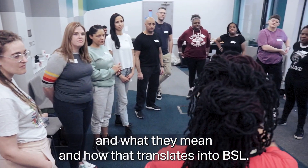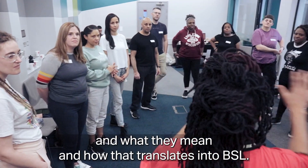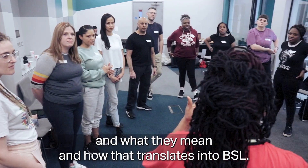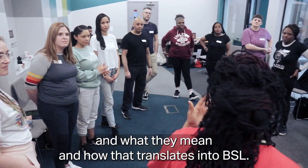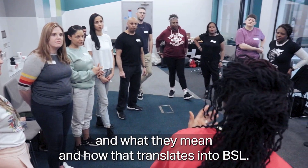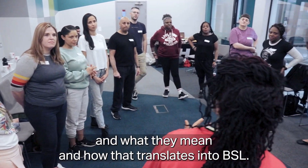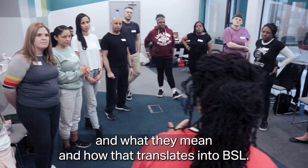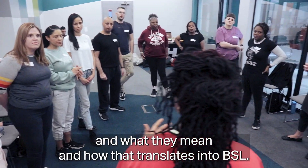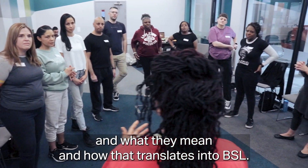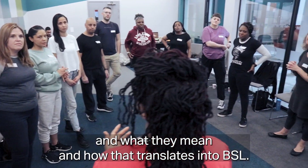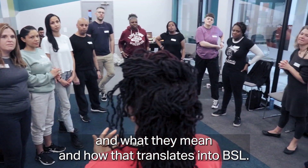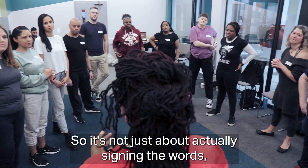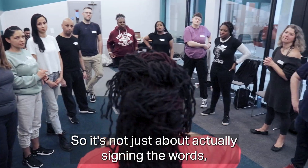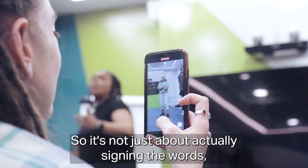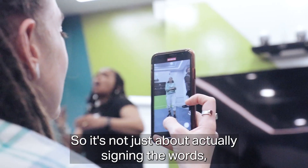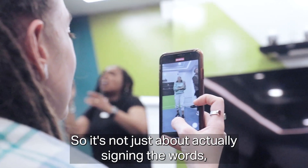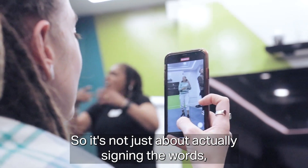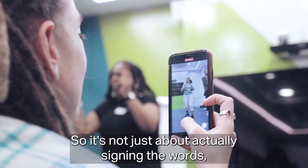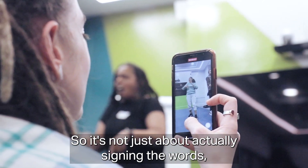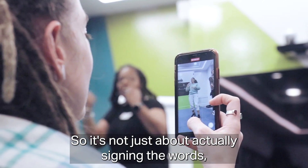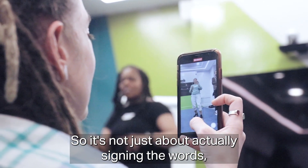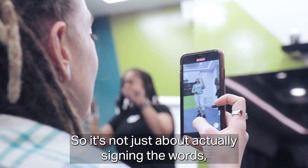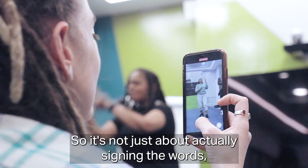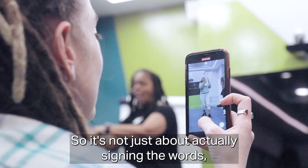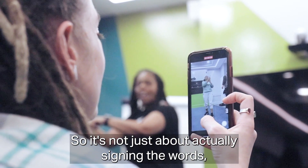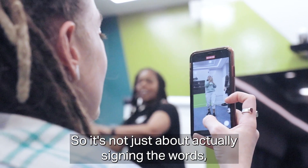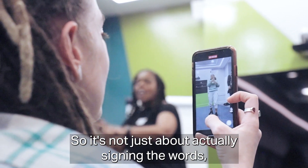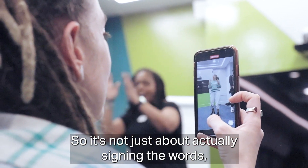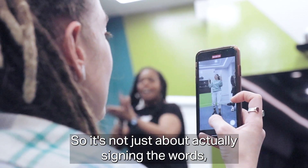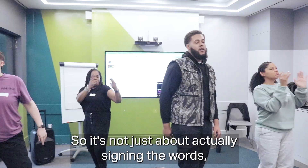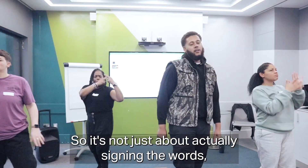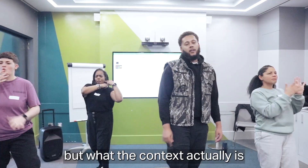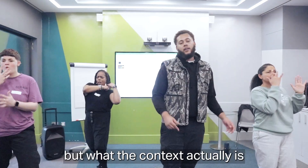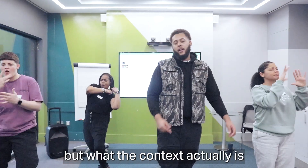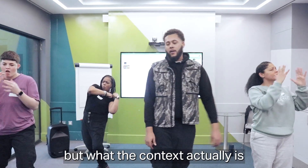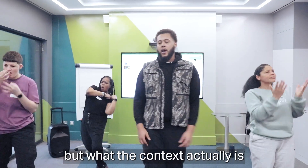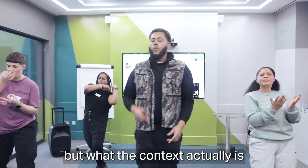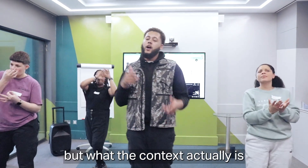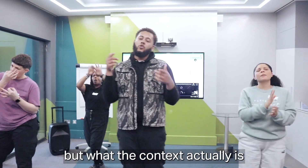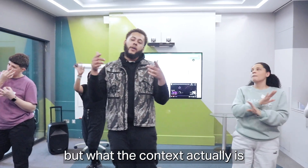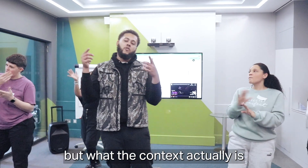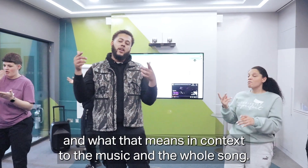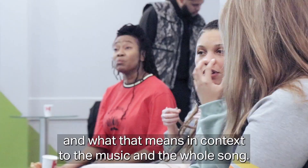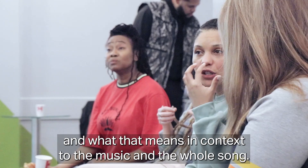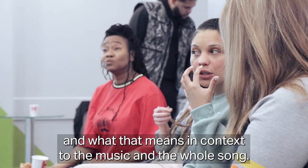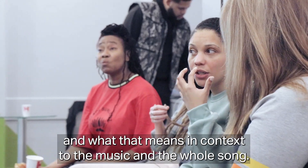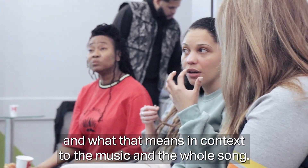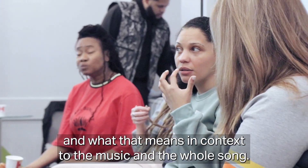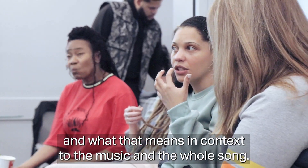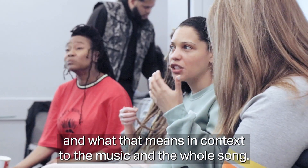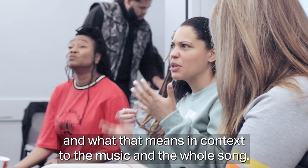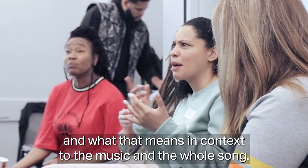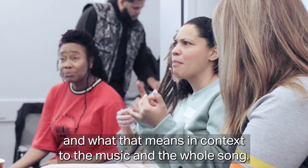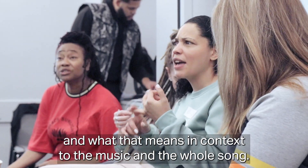mean and how that translates into BSL. So it's not just about actually citing the words, but what the context actually is and what that means